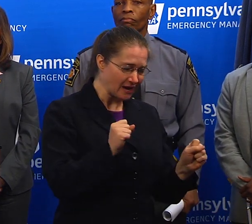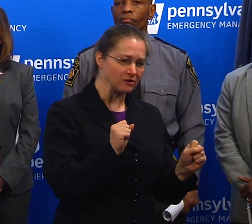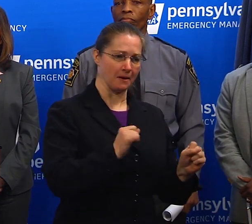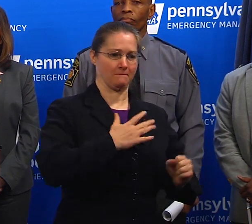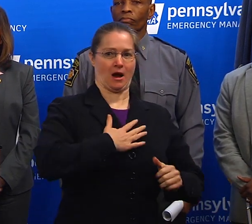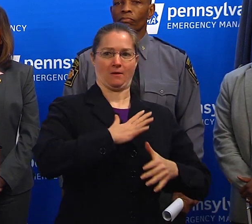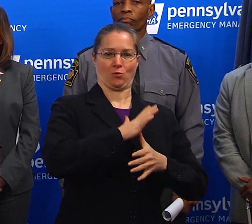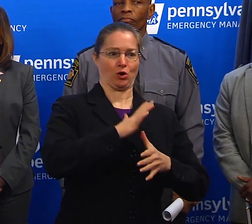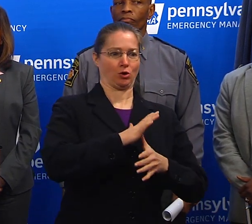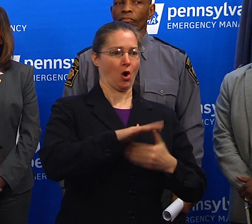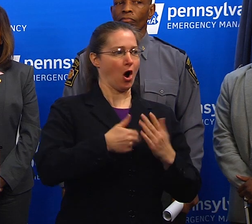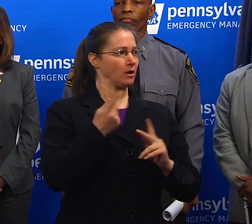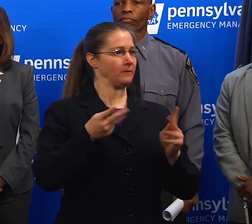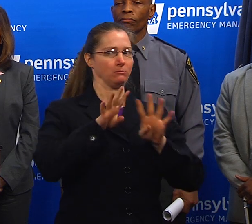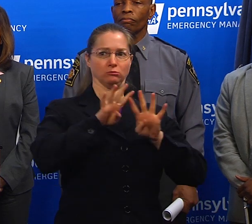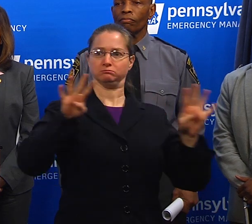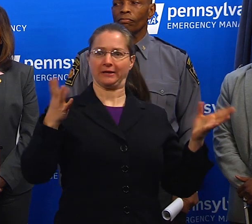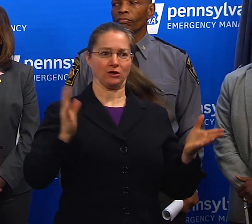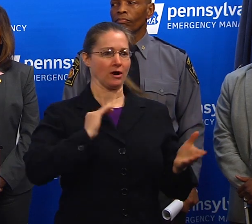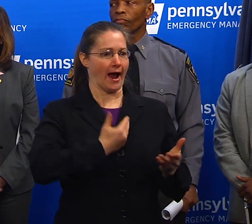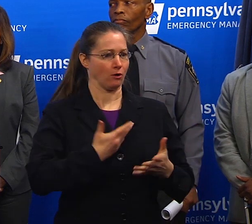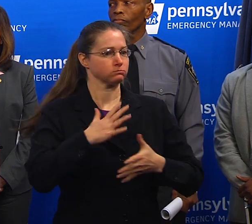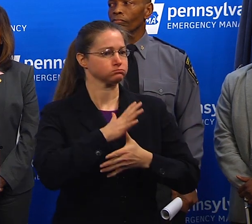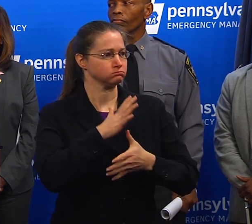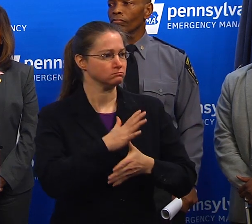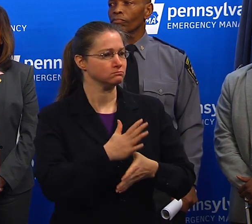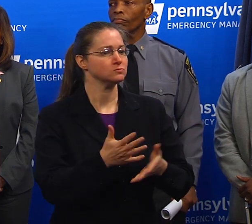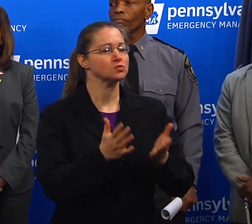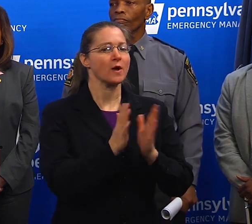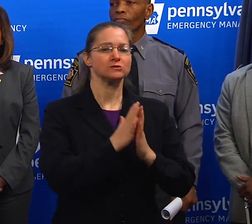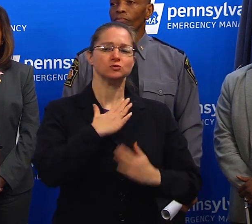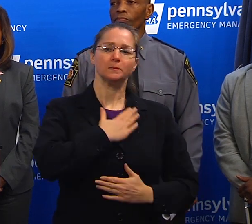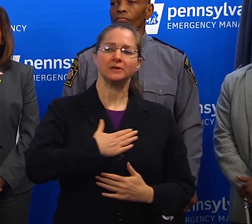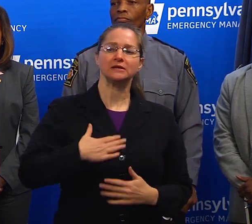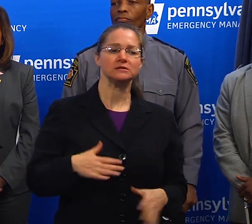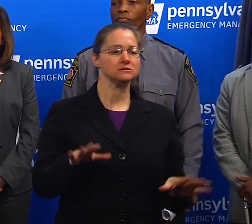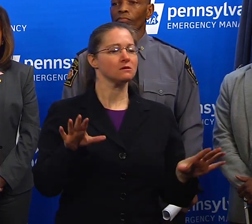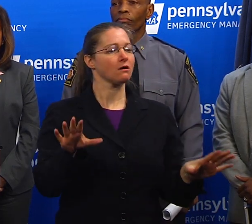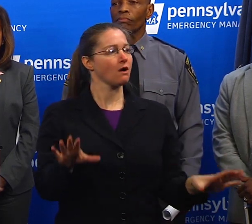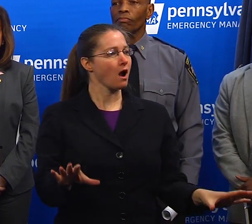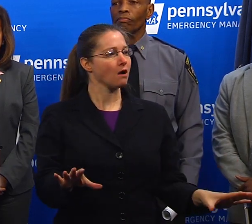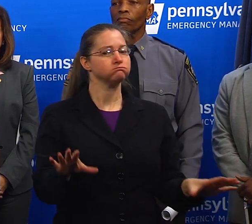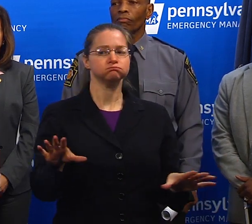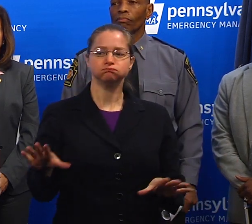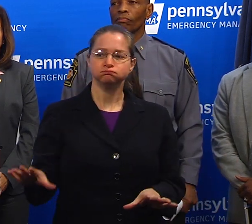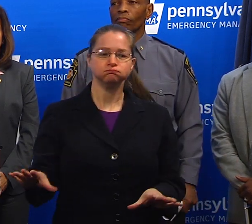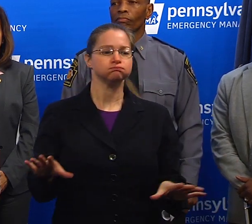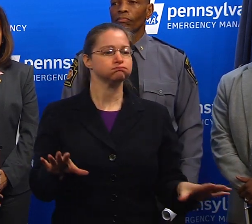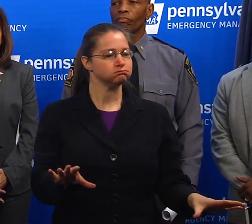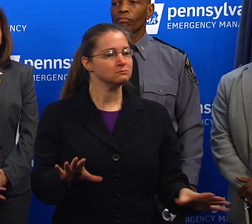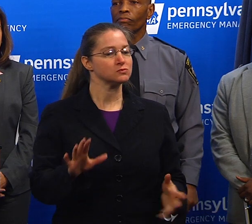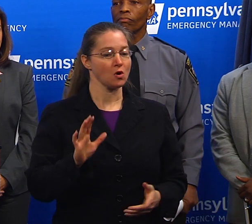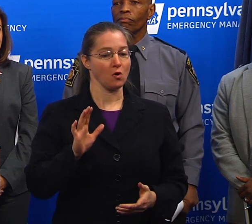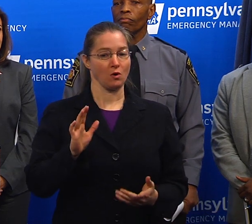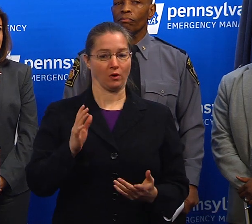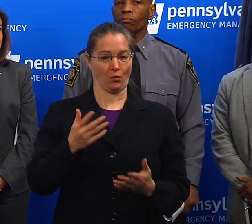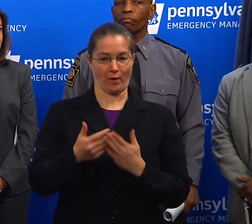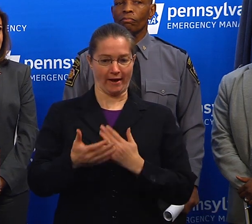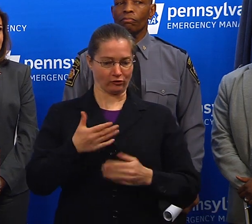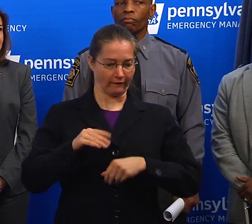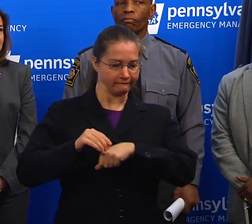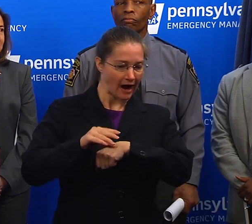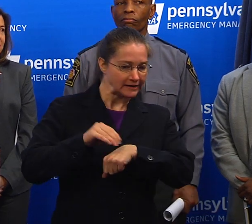everybody here. So we're asking everyone to remain calm. Just follow whatever advice and common sense